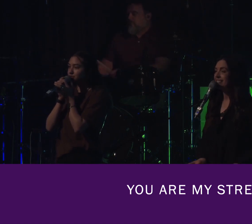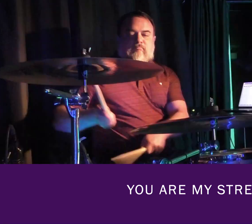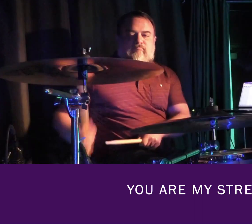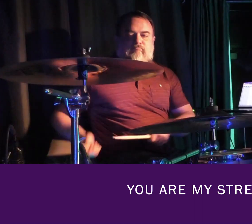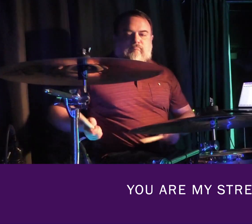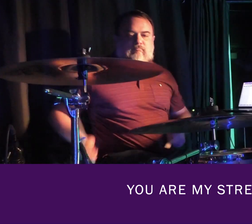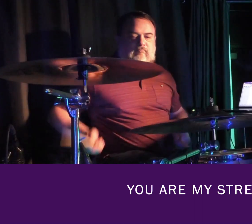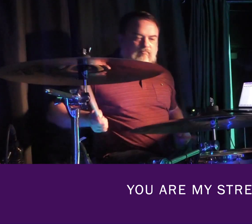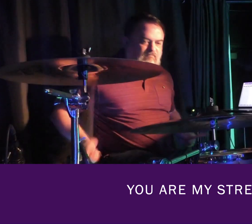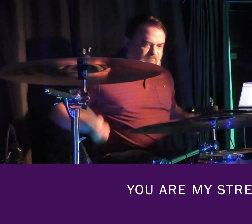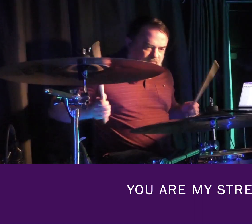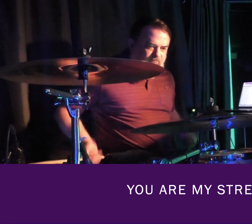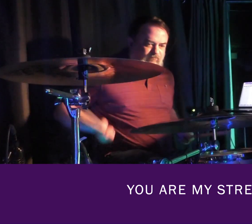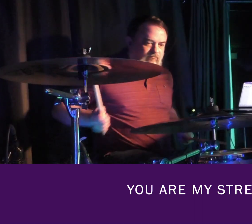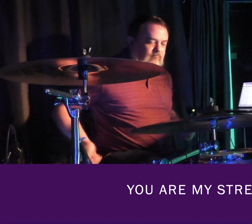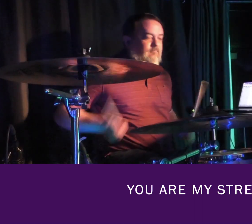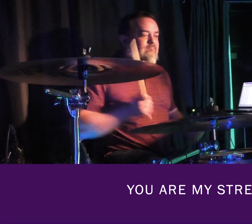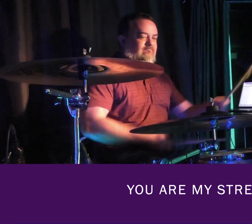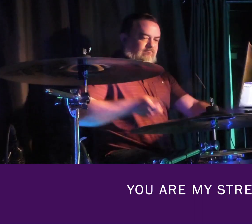my strength.